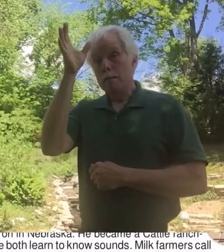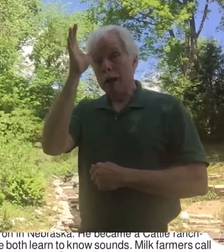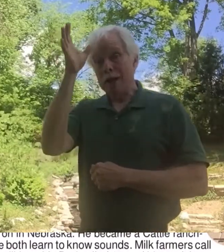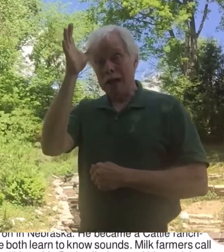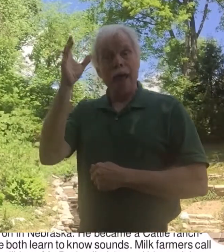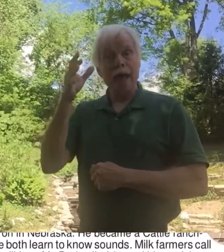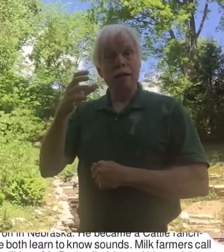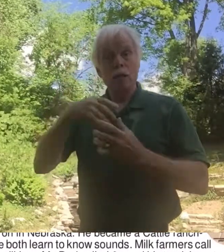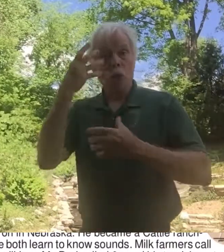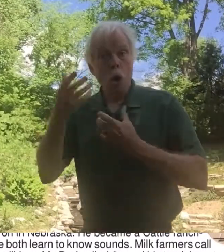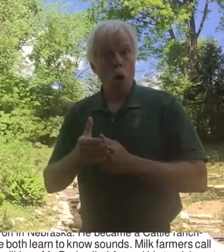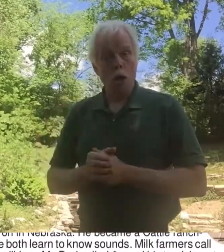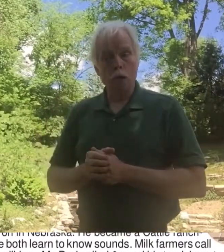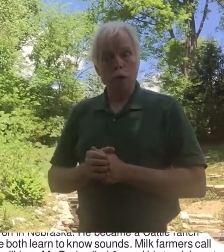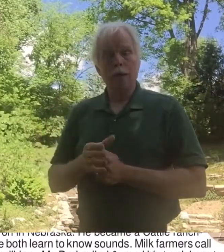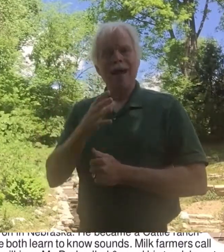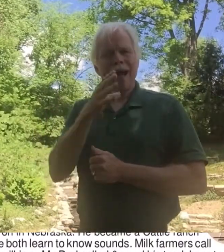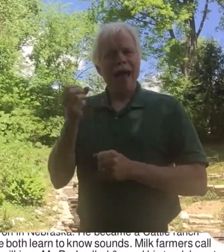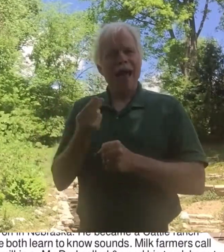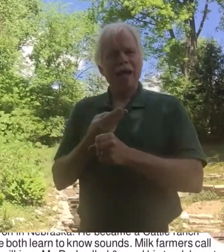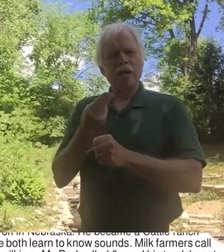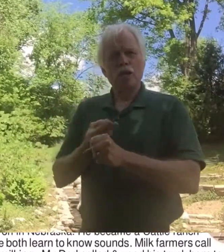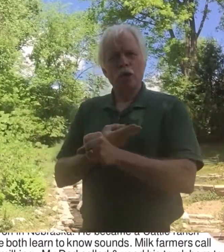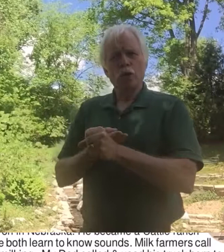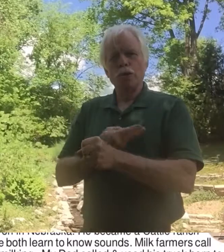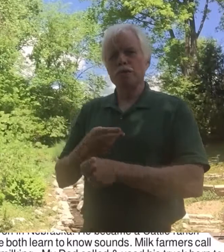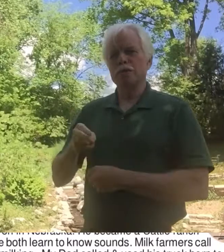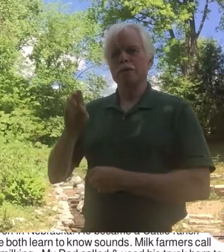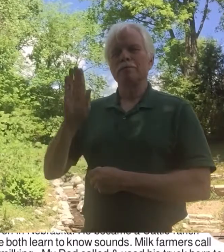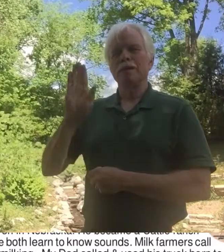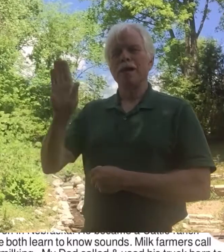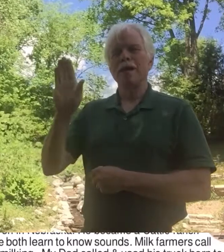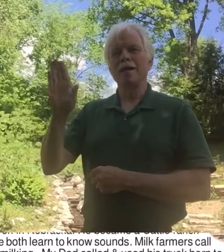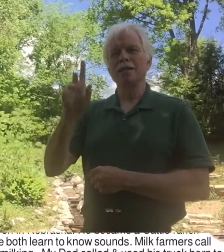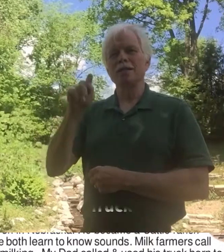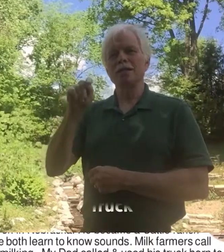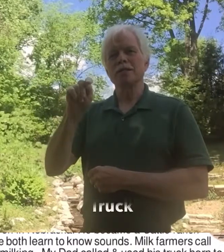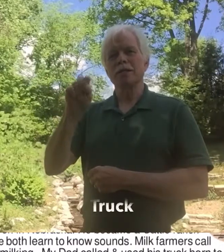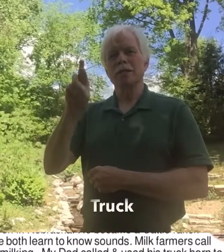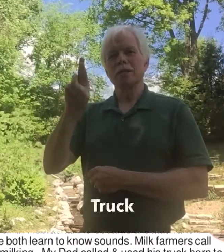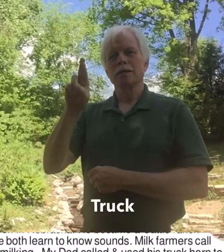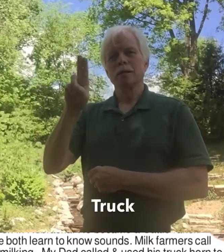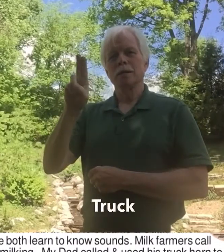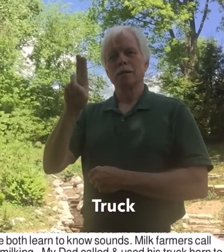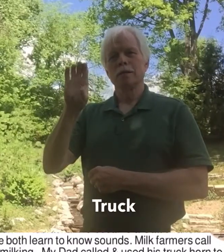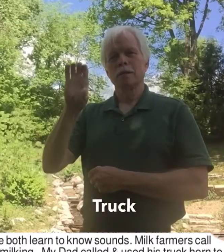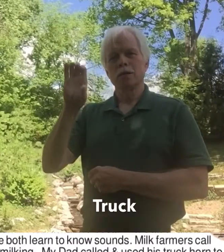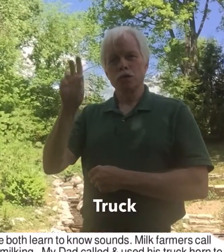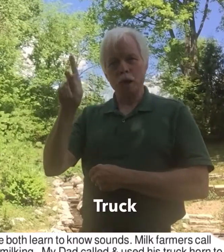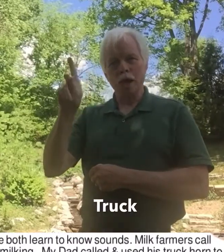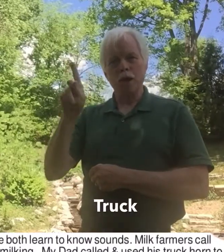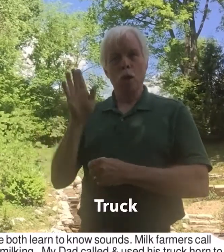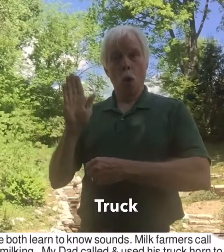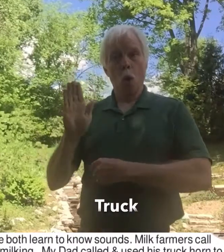My dad called and used his truck